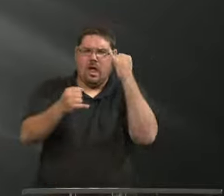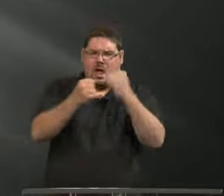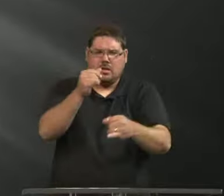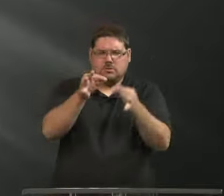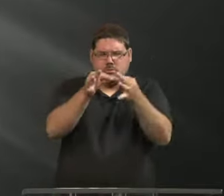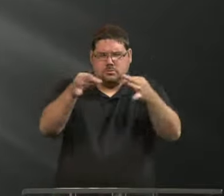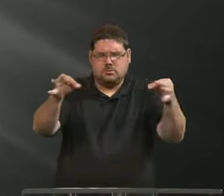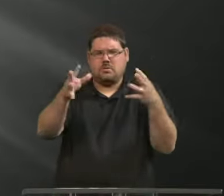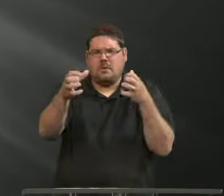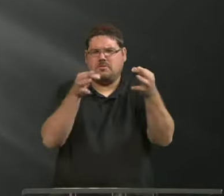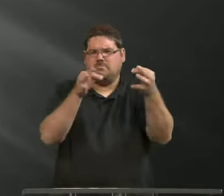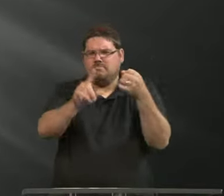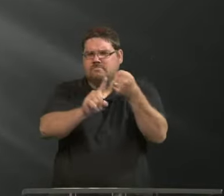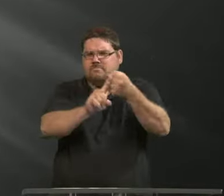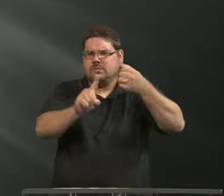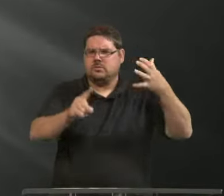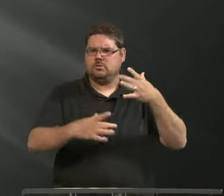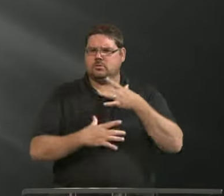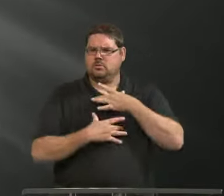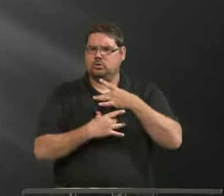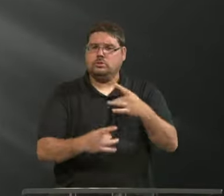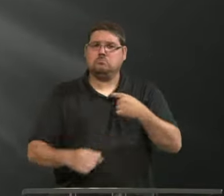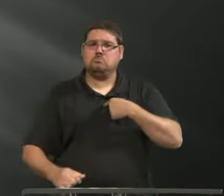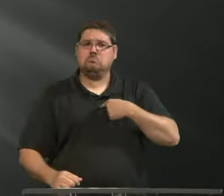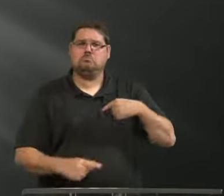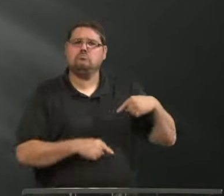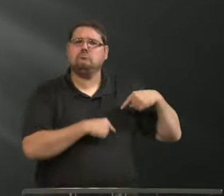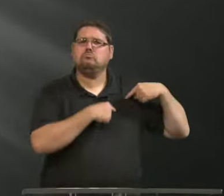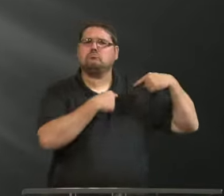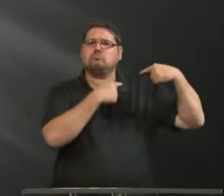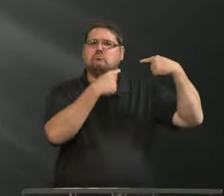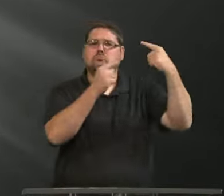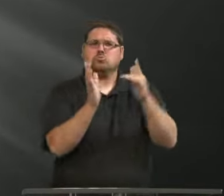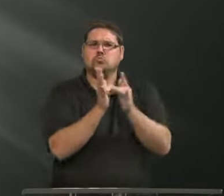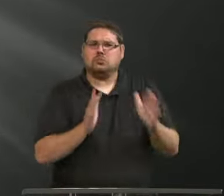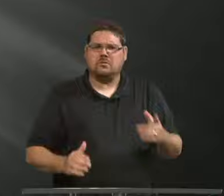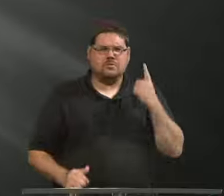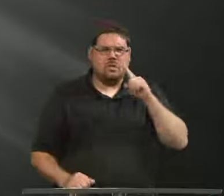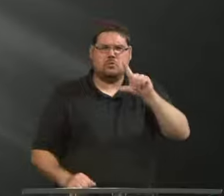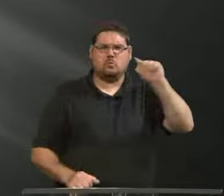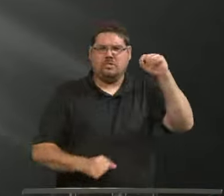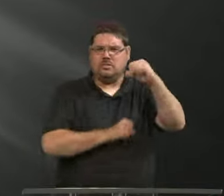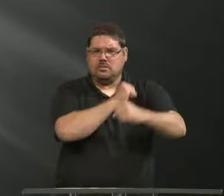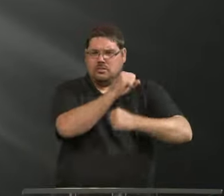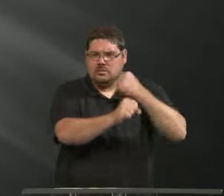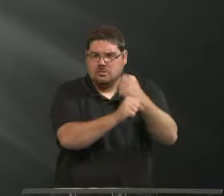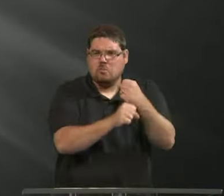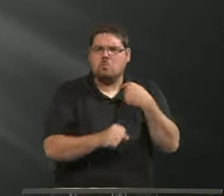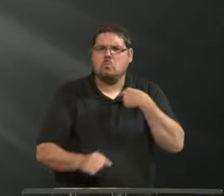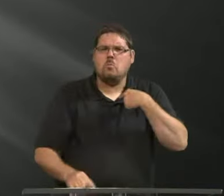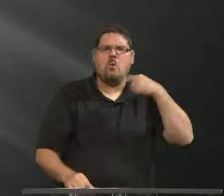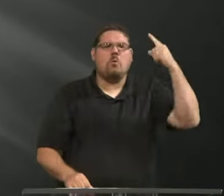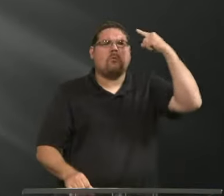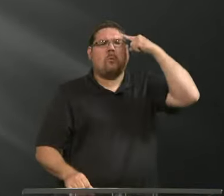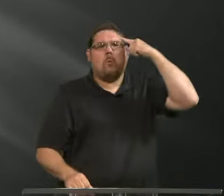you." I'd like to explain this a little bit more. I know as a Christian myself for over 20